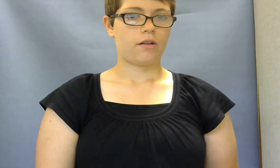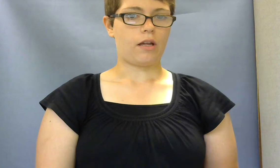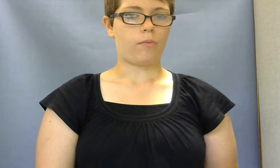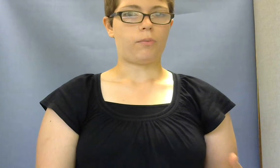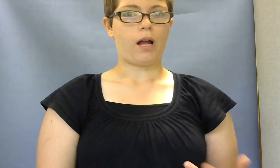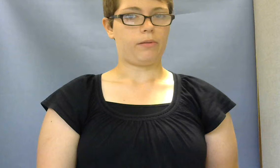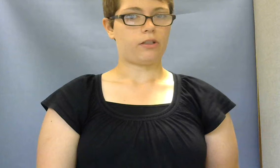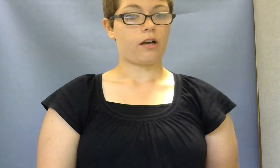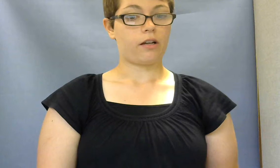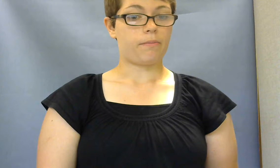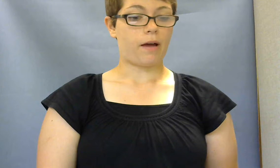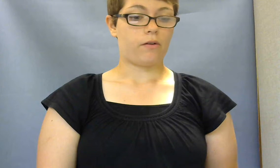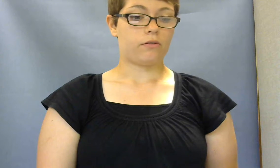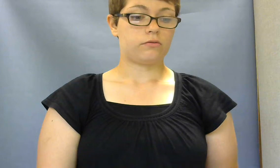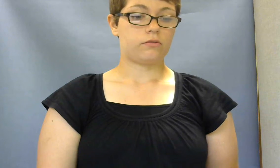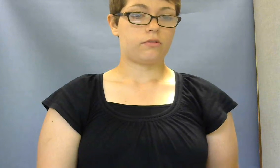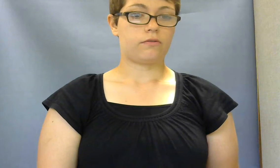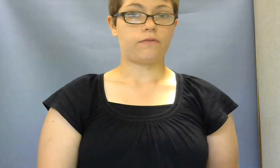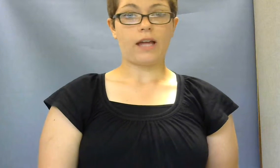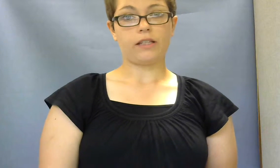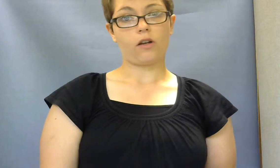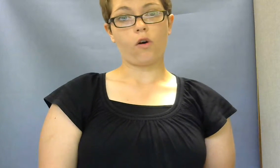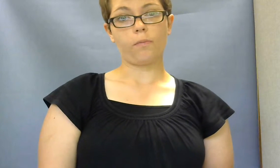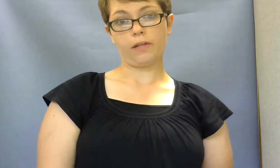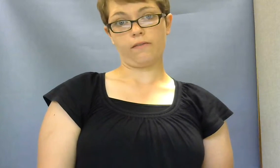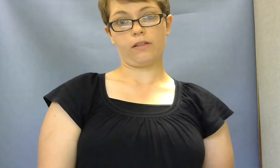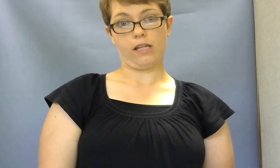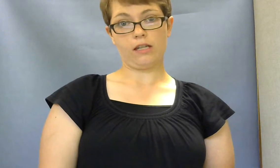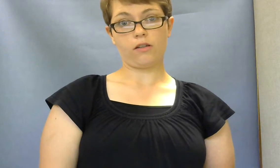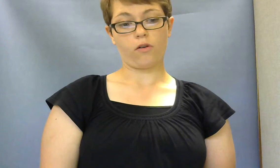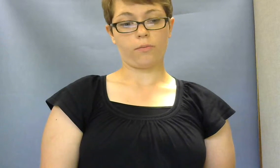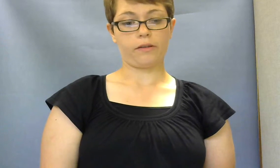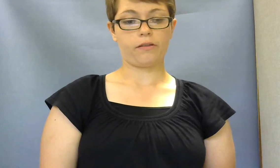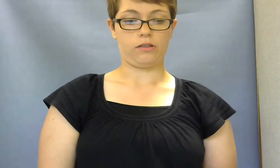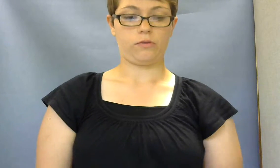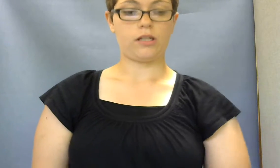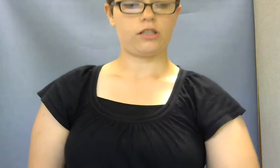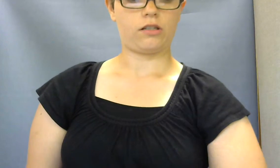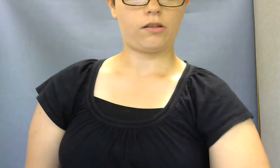and we'll probably talk about finding hope even in hopeless situations